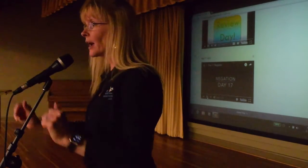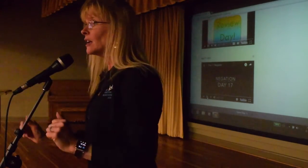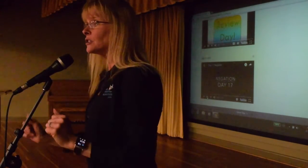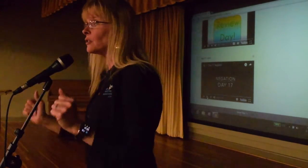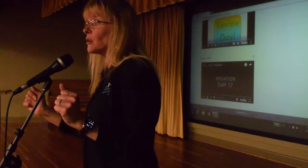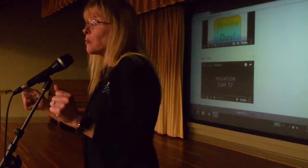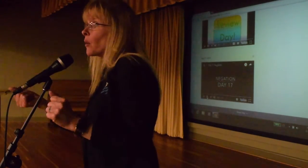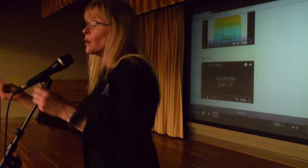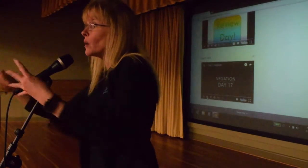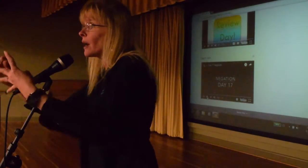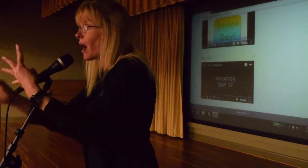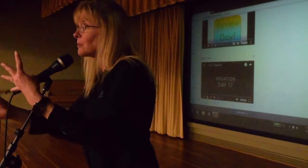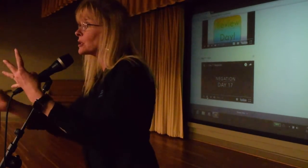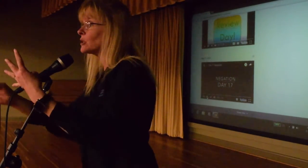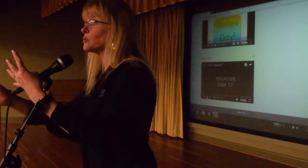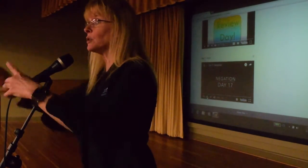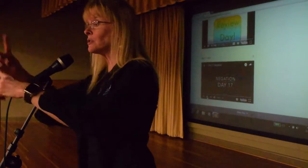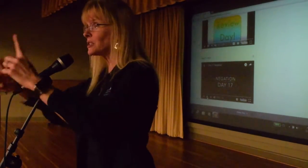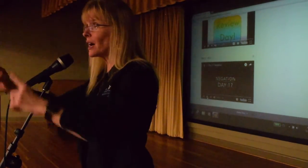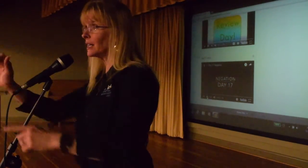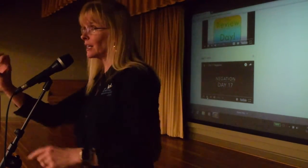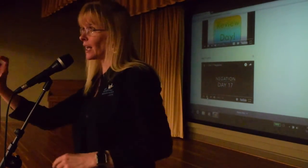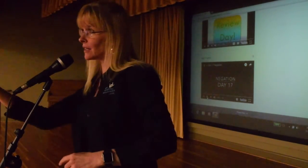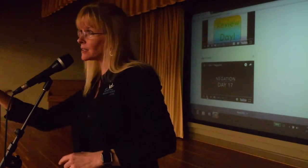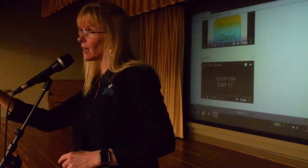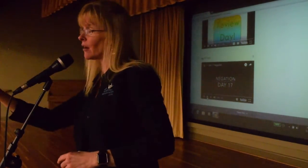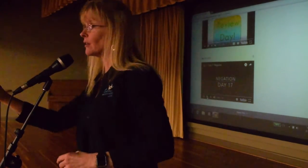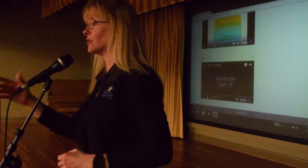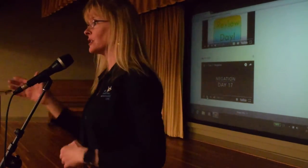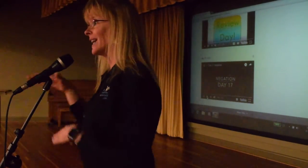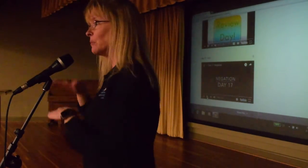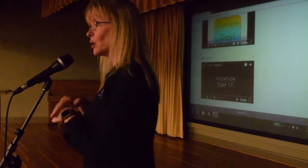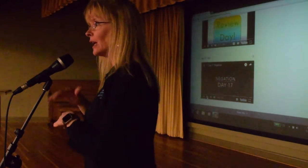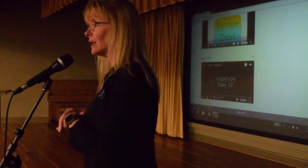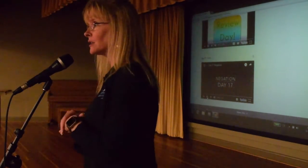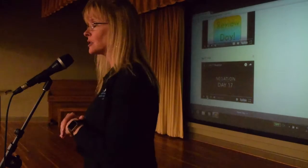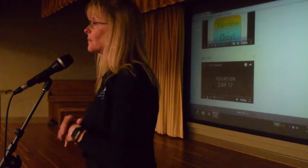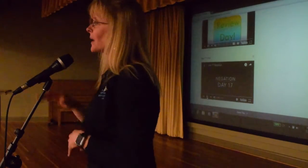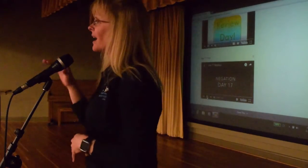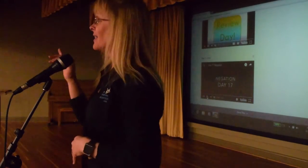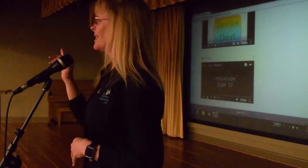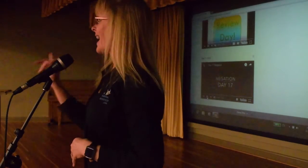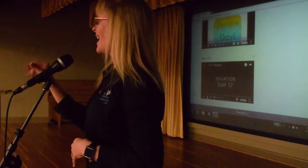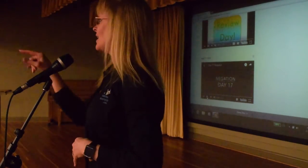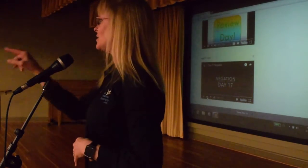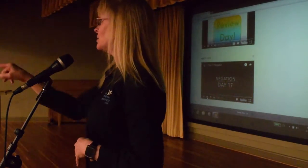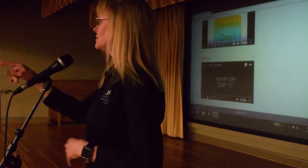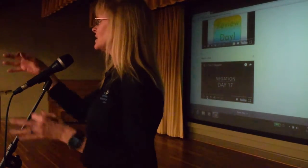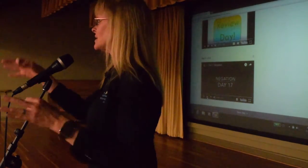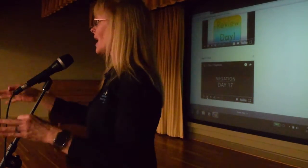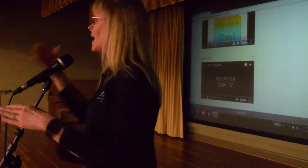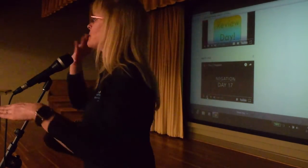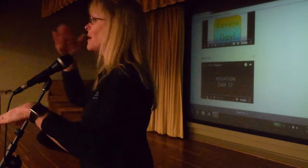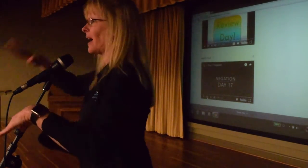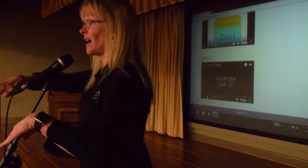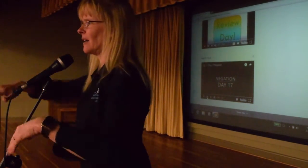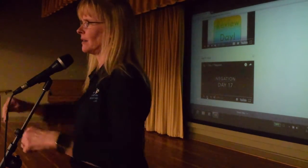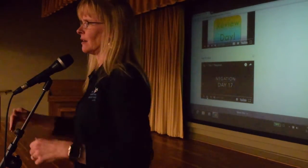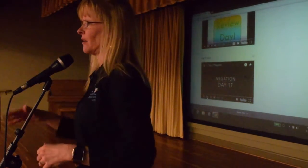Okay, so there are more than one options when you're signing ASL. If you're signing more English, that you decide bad, or